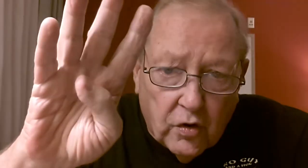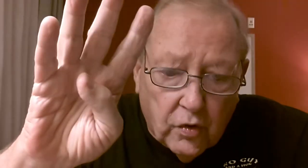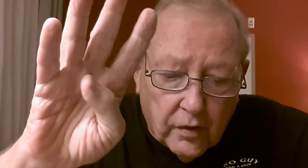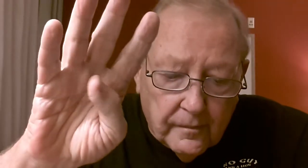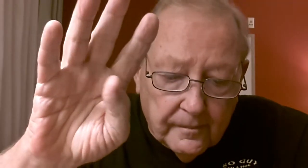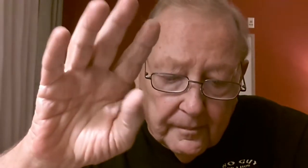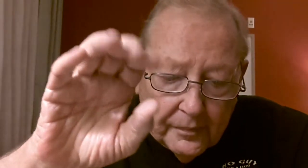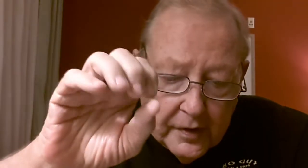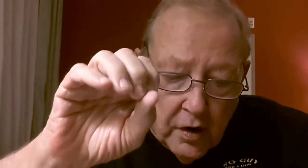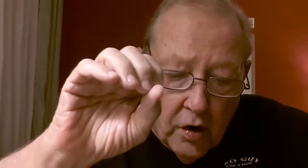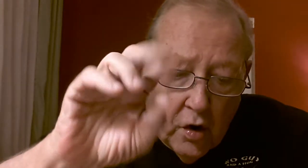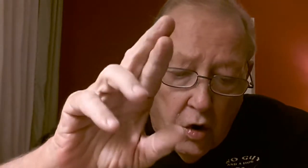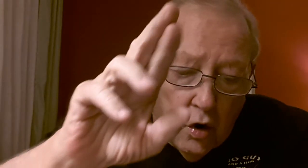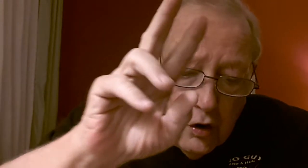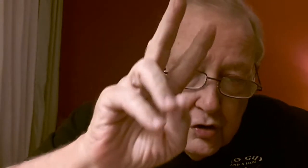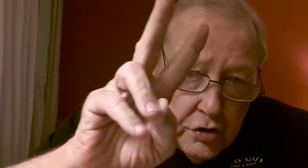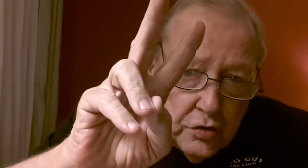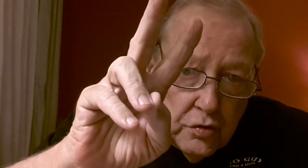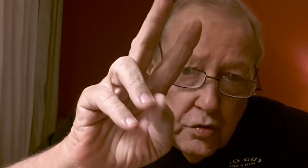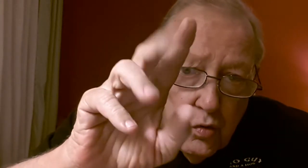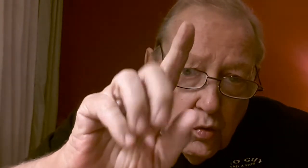214-660-5694 or